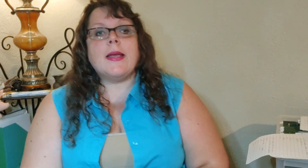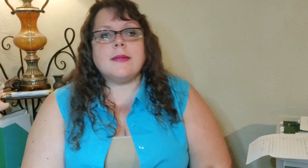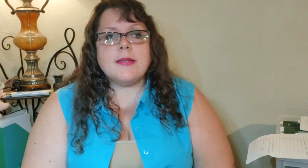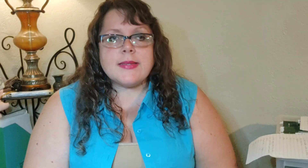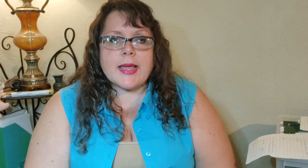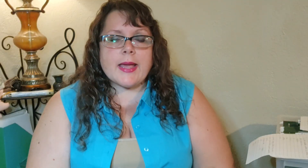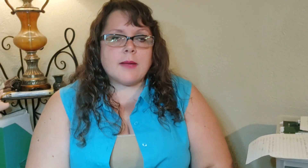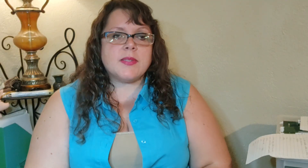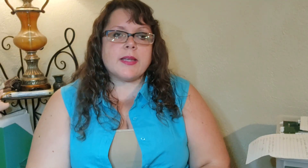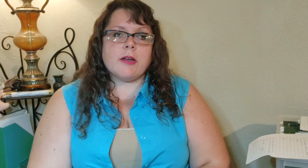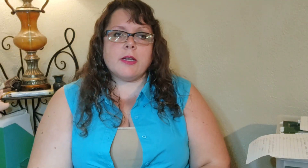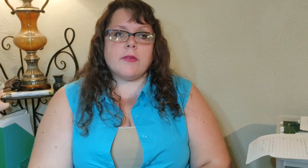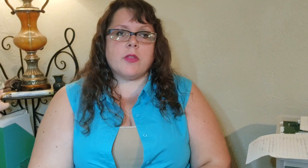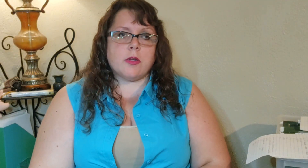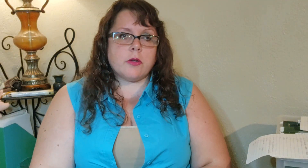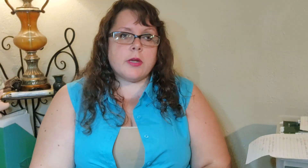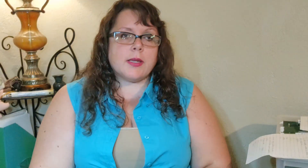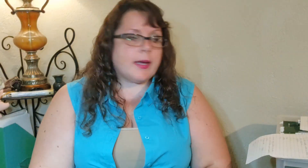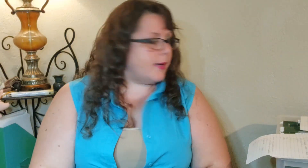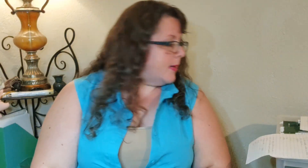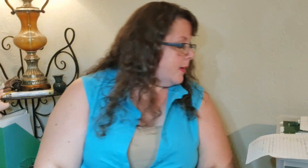And to say I'm scared of thunder and lightning.